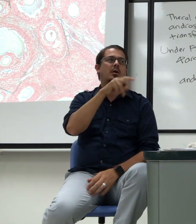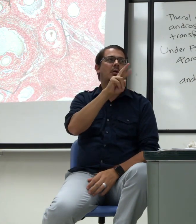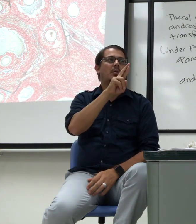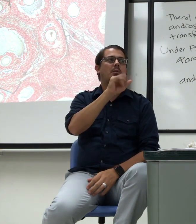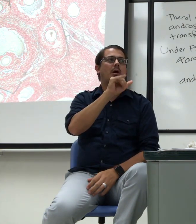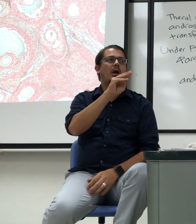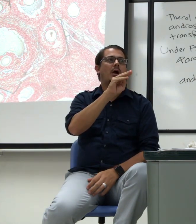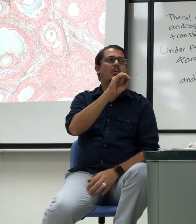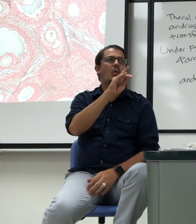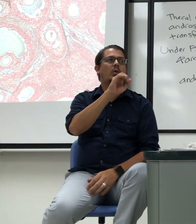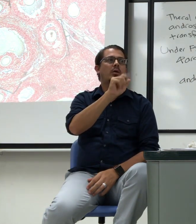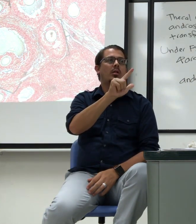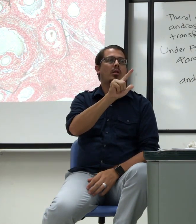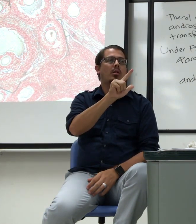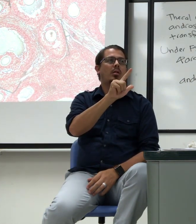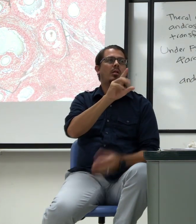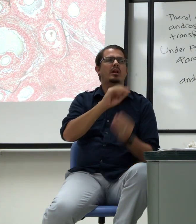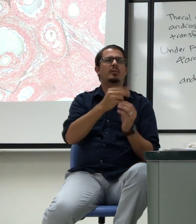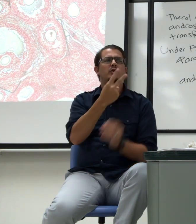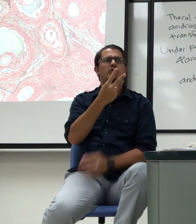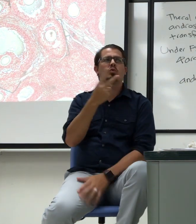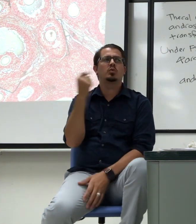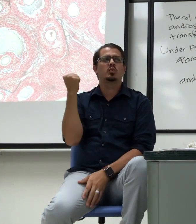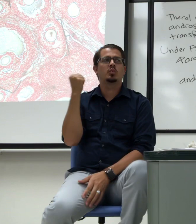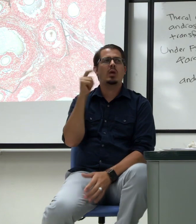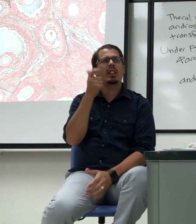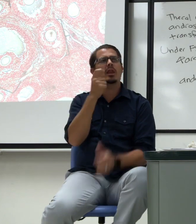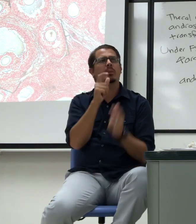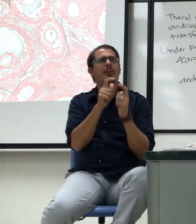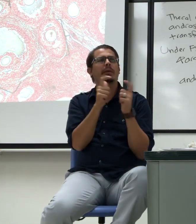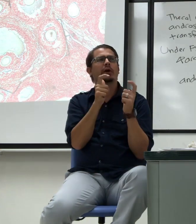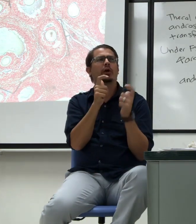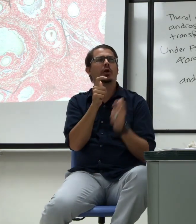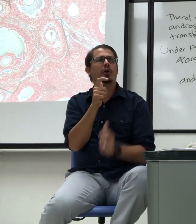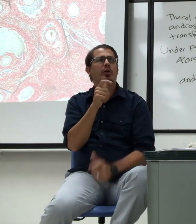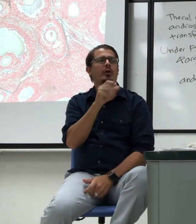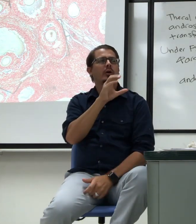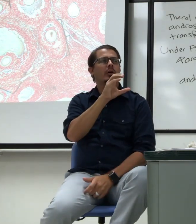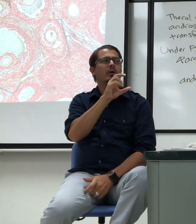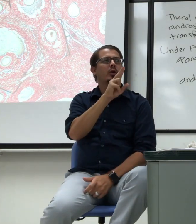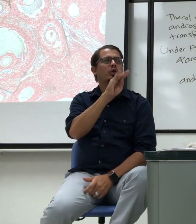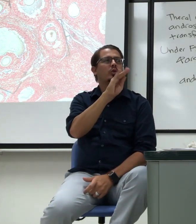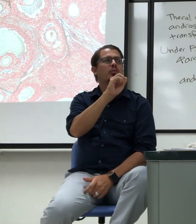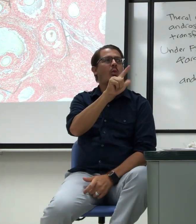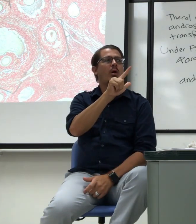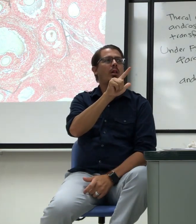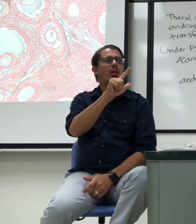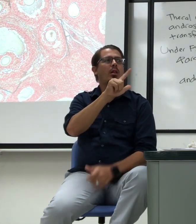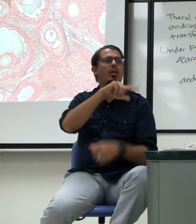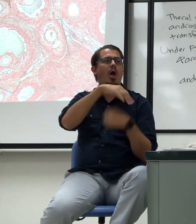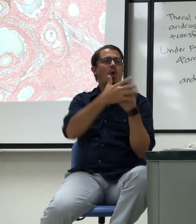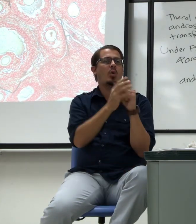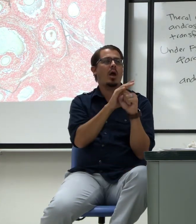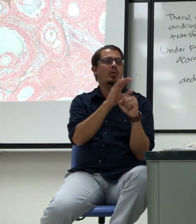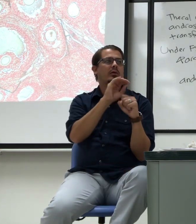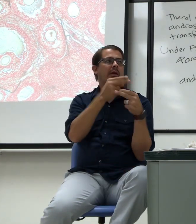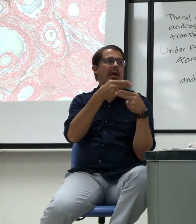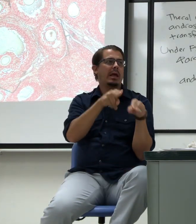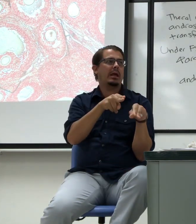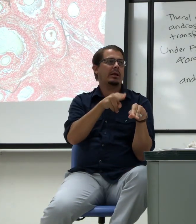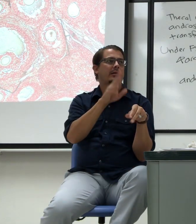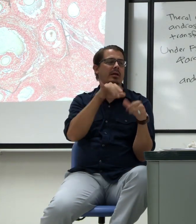Primordial, very good. What about number two? This one's a little bigger. I see cuboidal cells surrounding an egg. Primary.